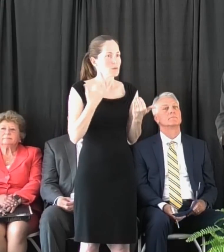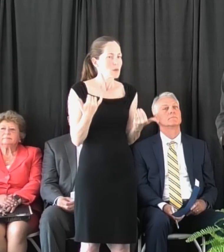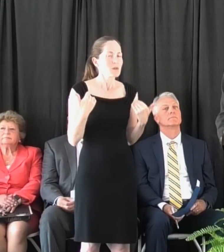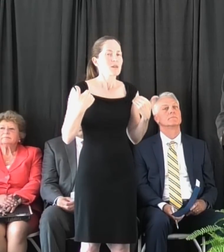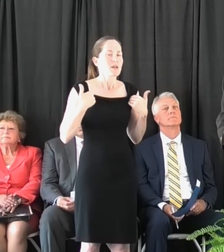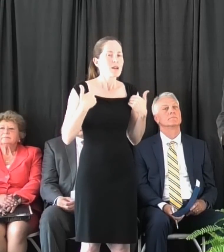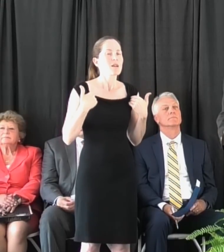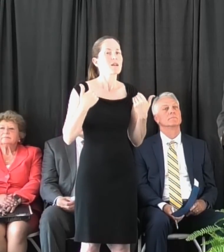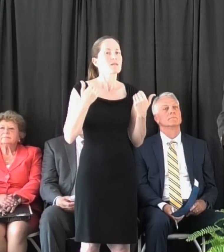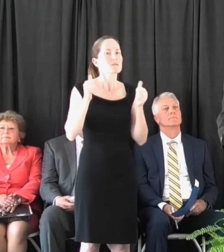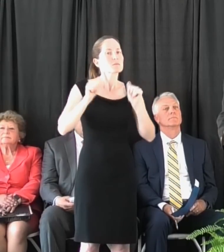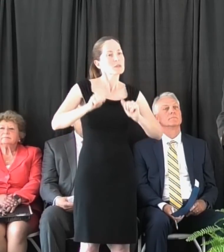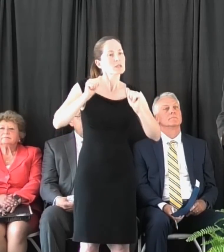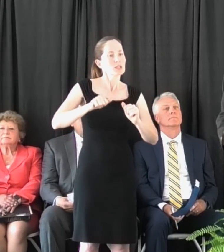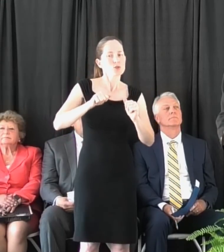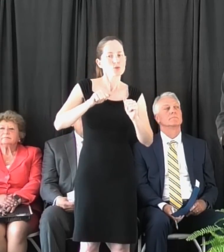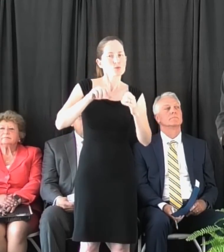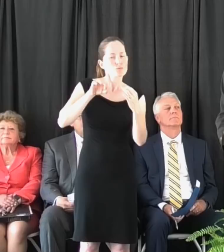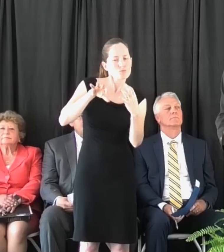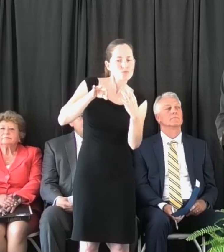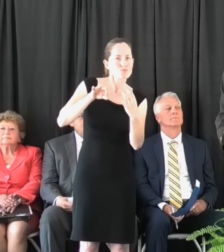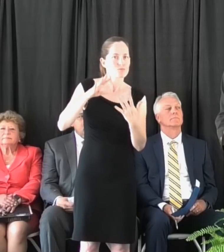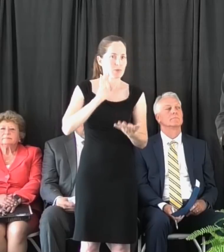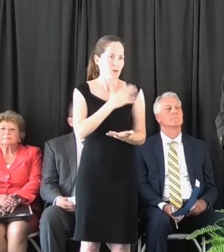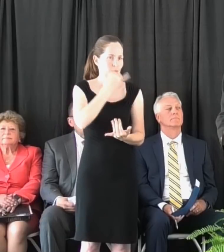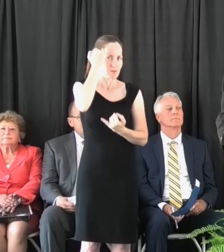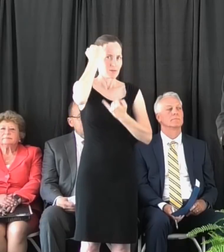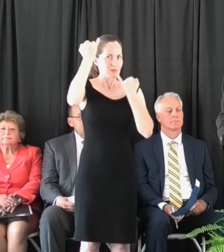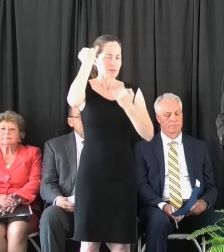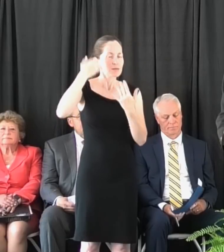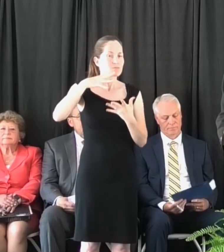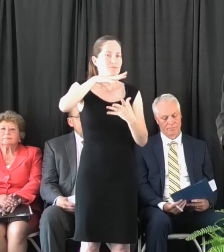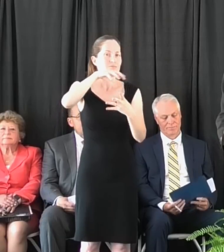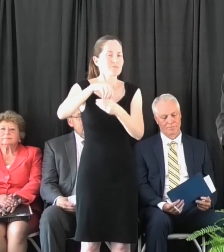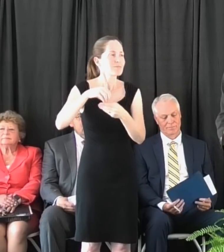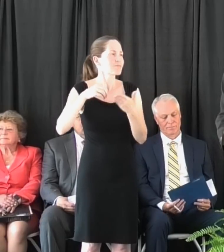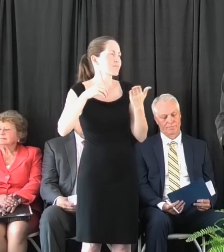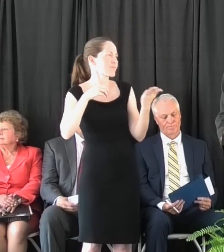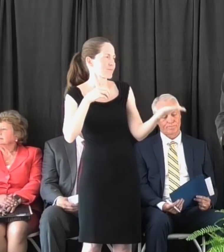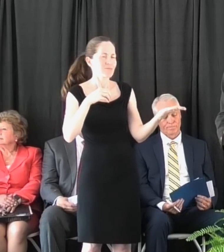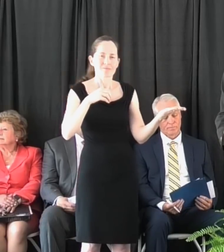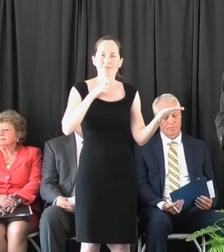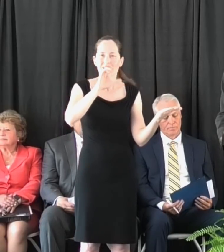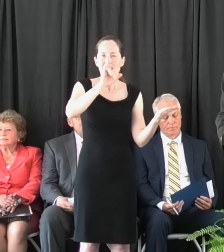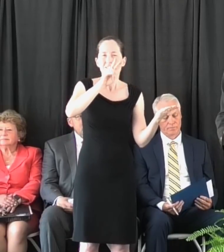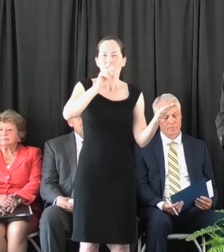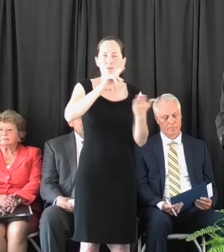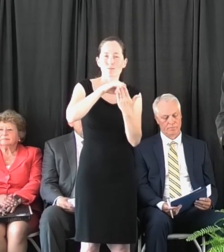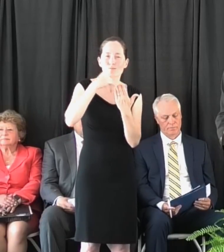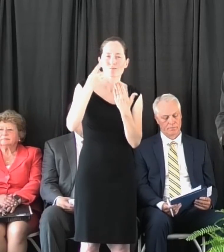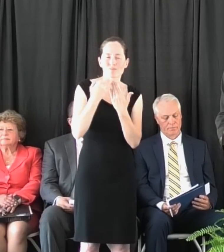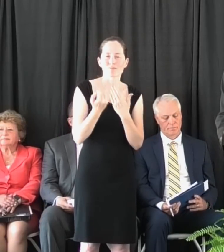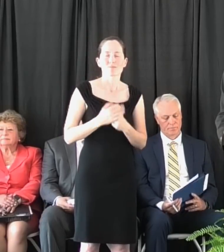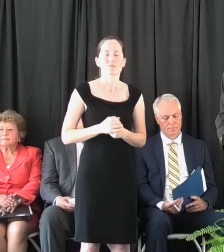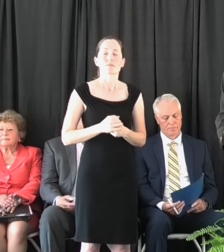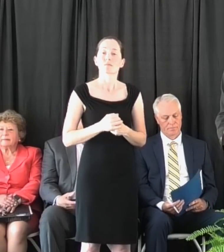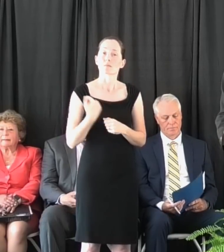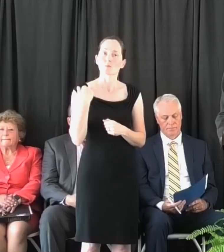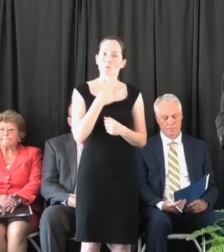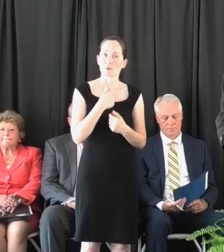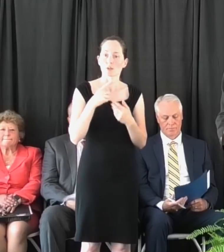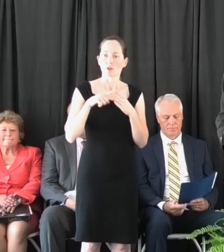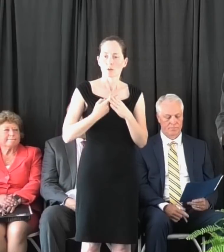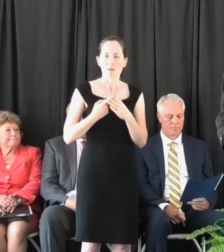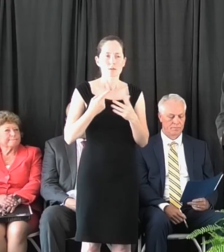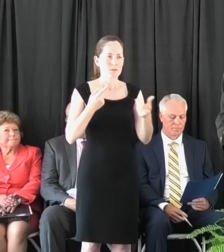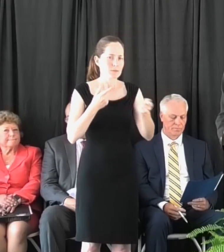construction and to truly be part of such a significant and innovative civil project. We started formalizing a team